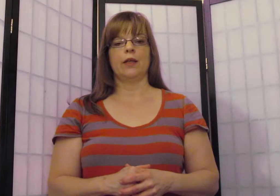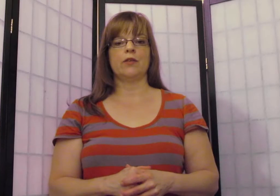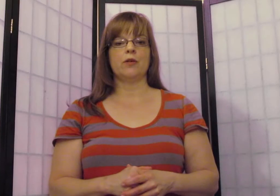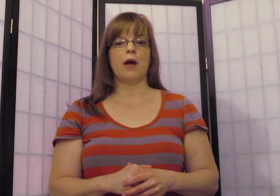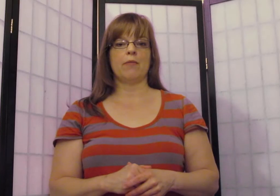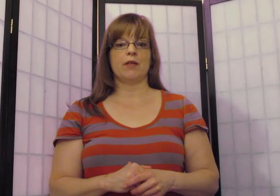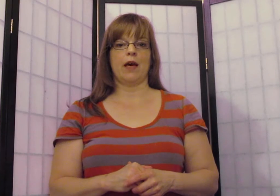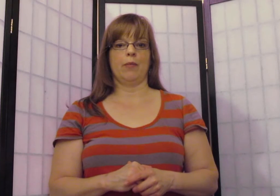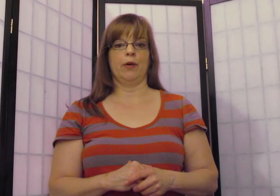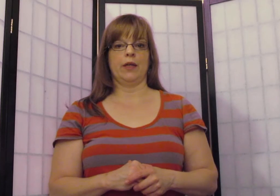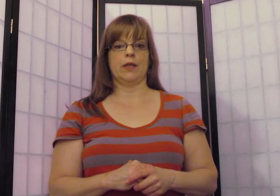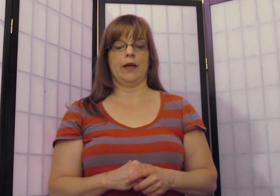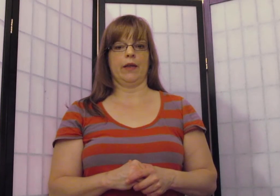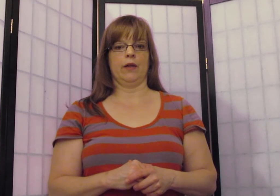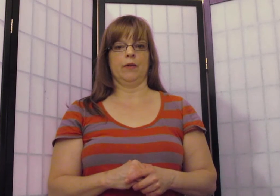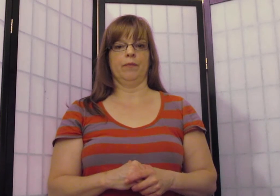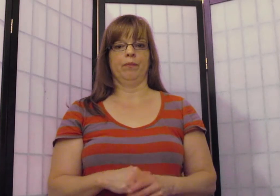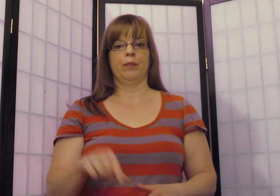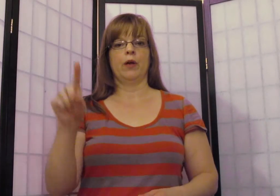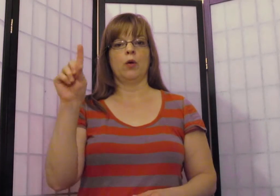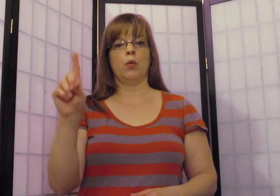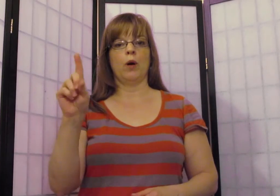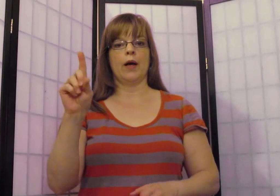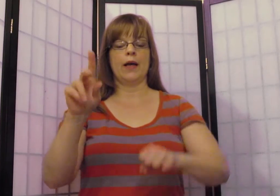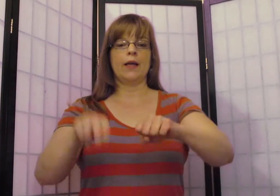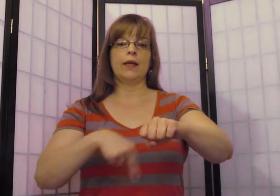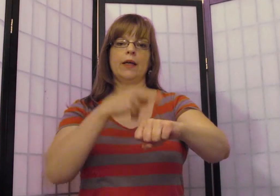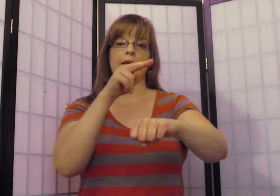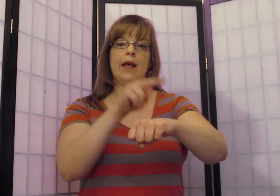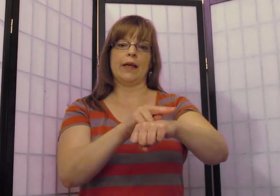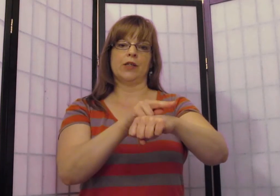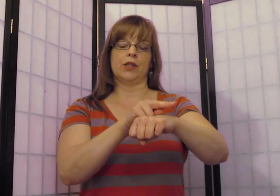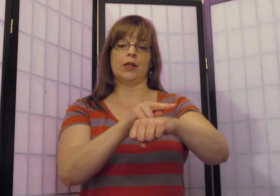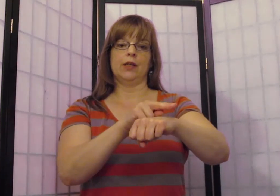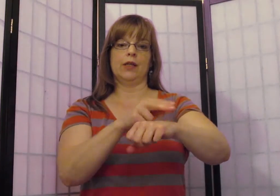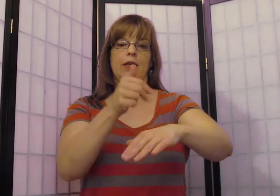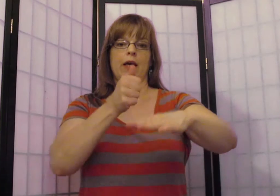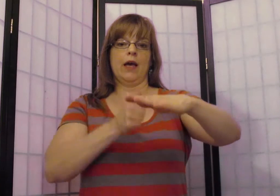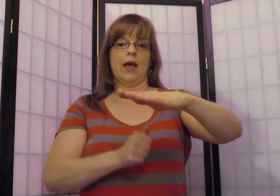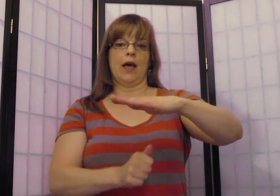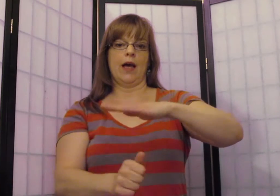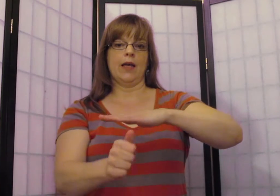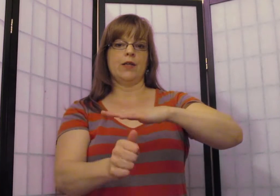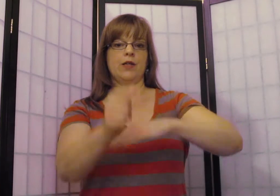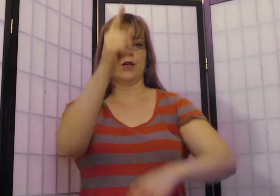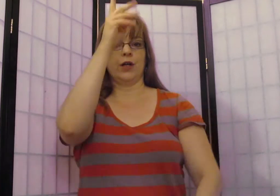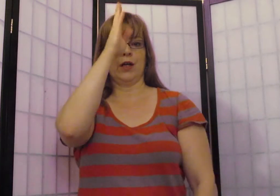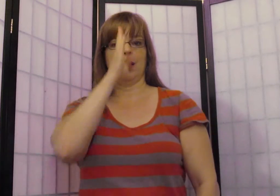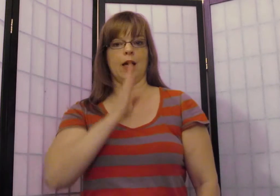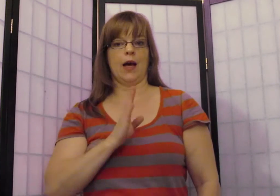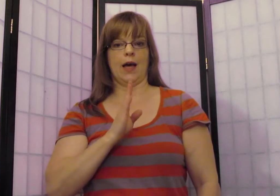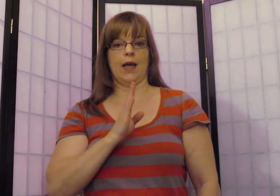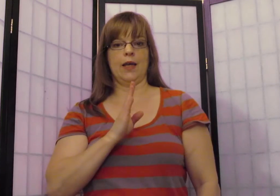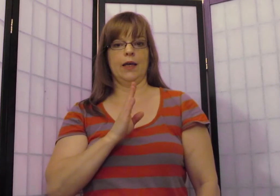Let's do up to that point together. One nation, under God,